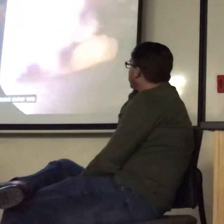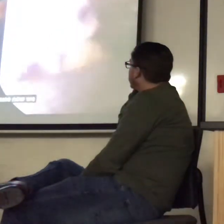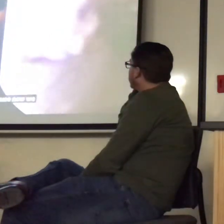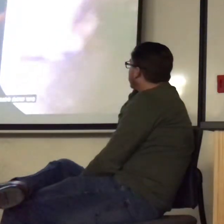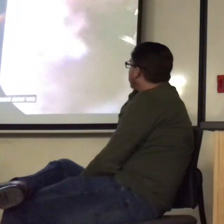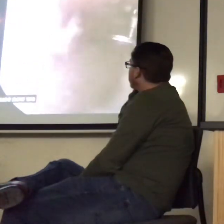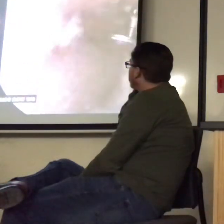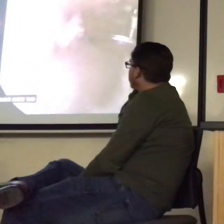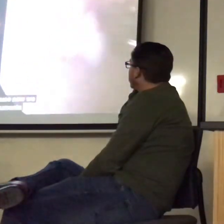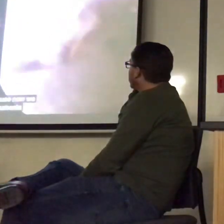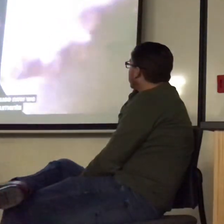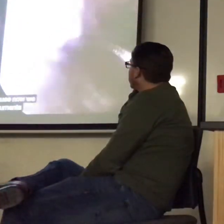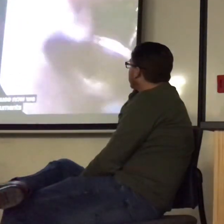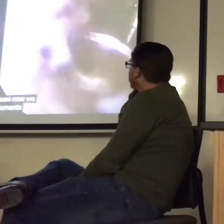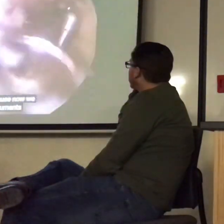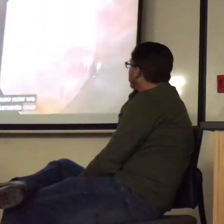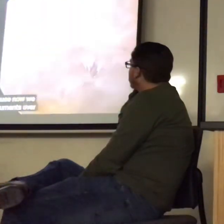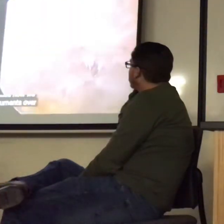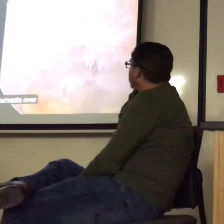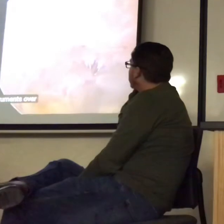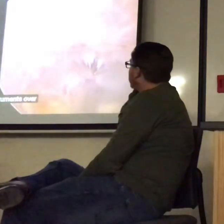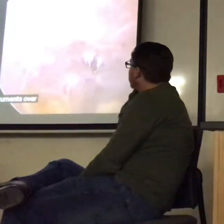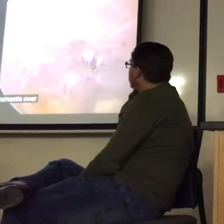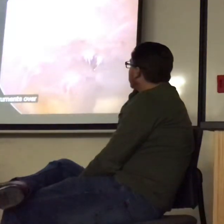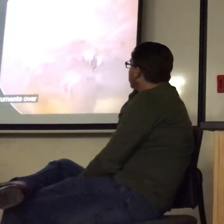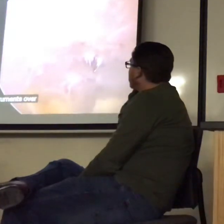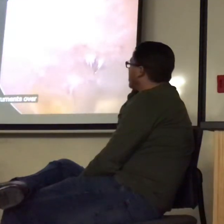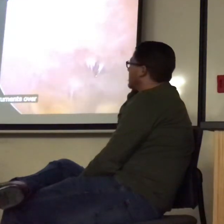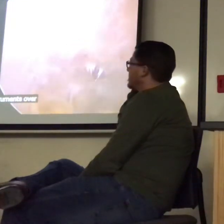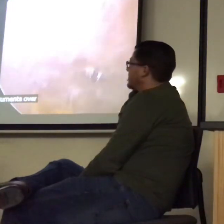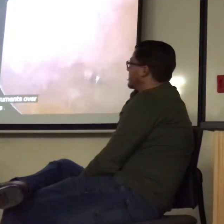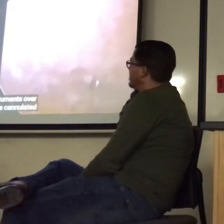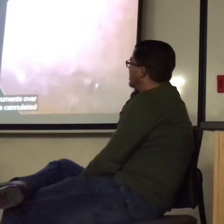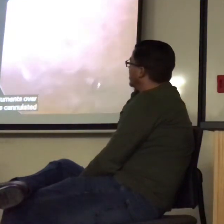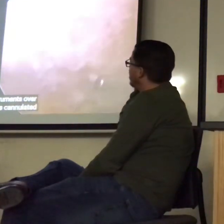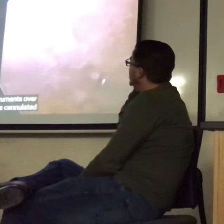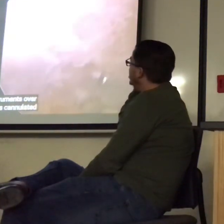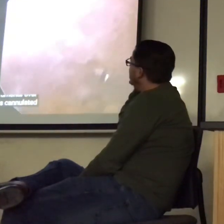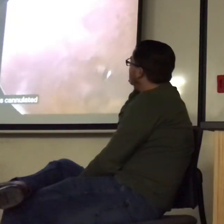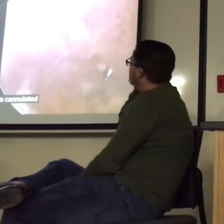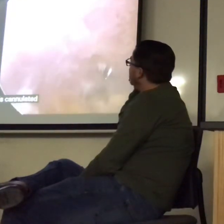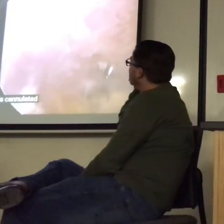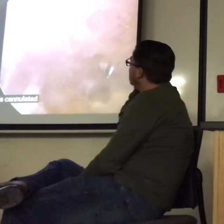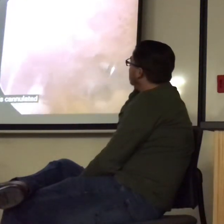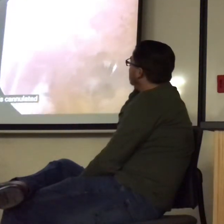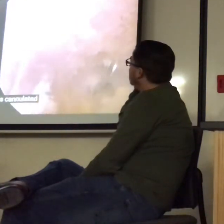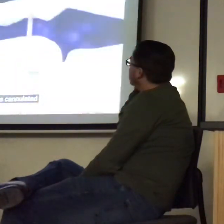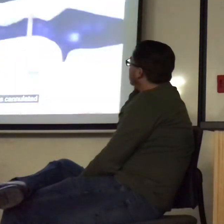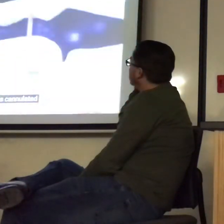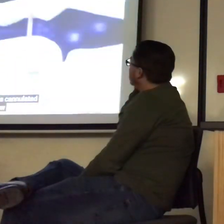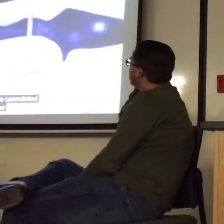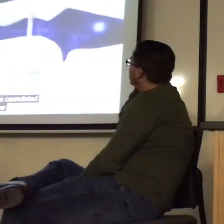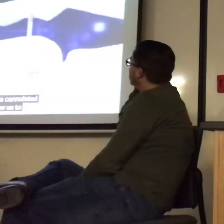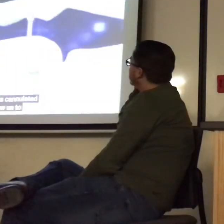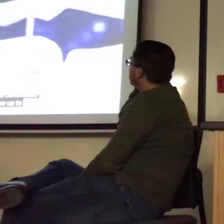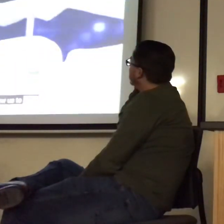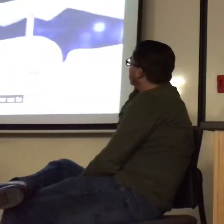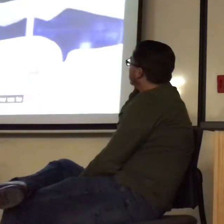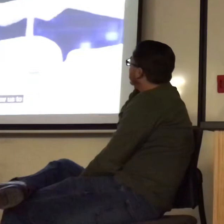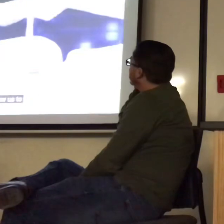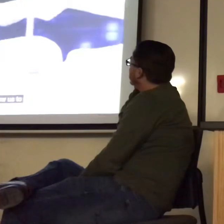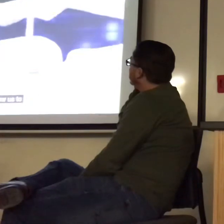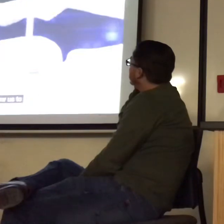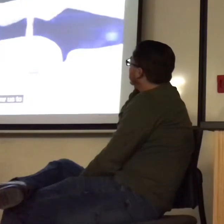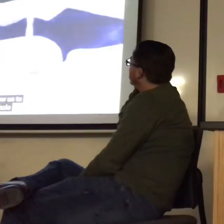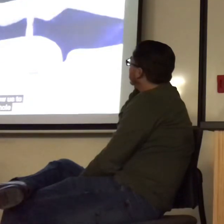can pass a system of instruments over that guide wire, such as this cannulated reamer. This is going to allow us to